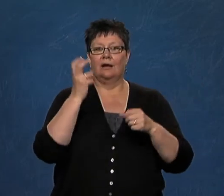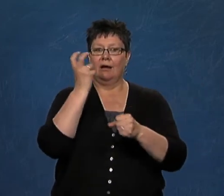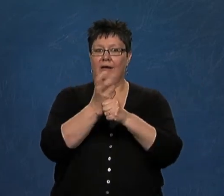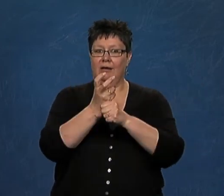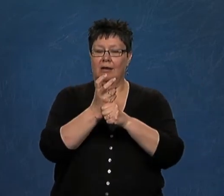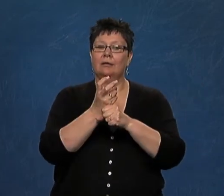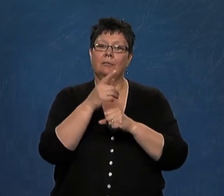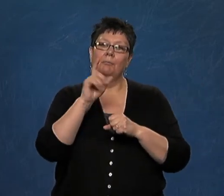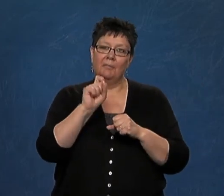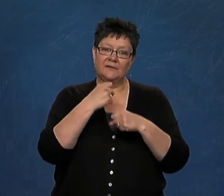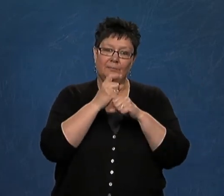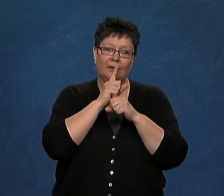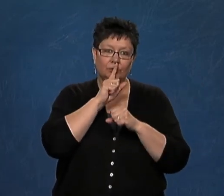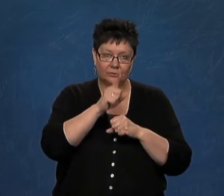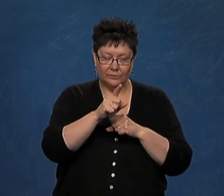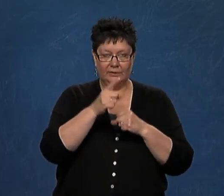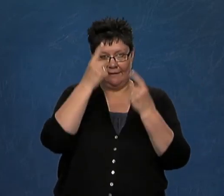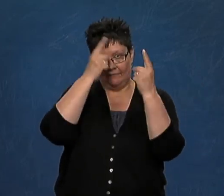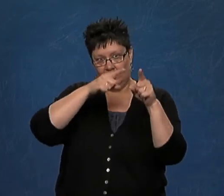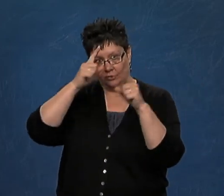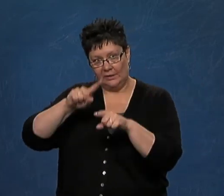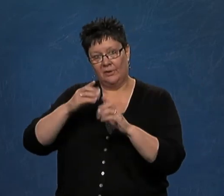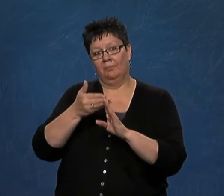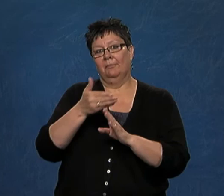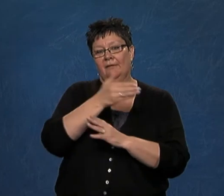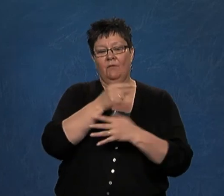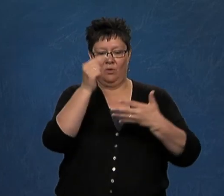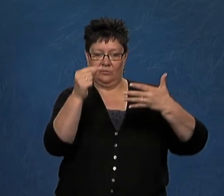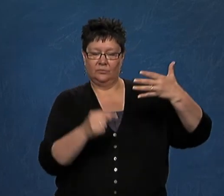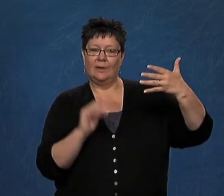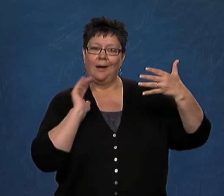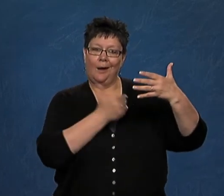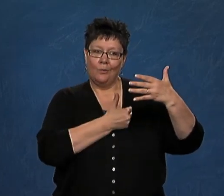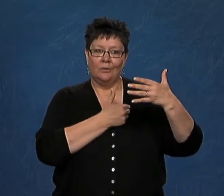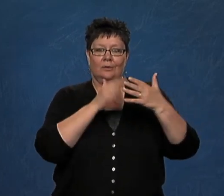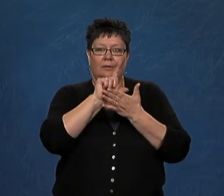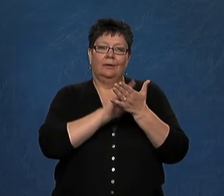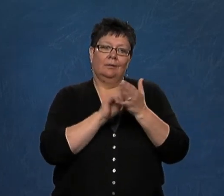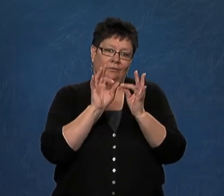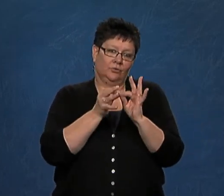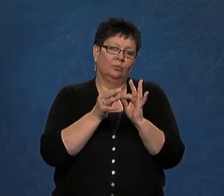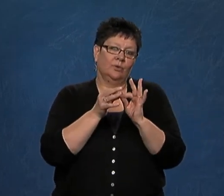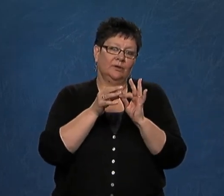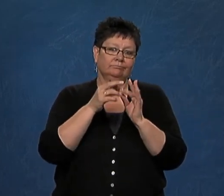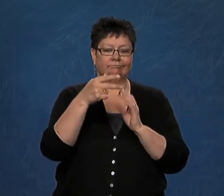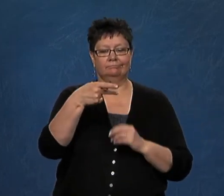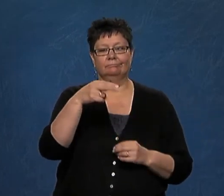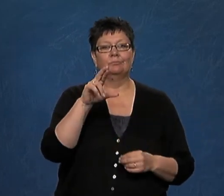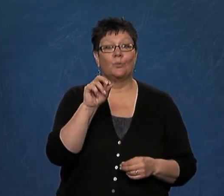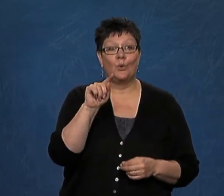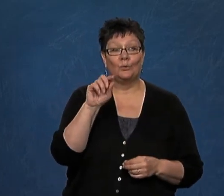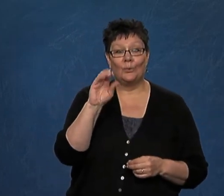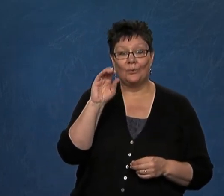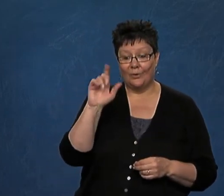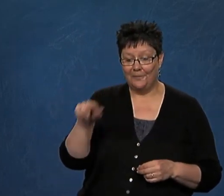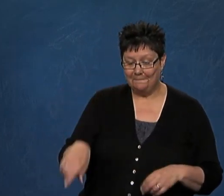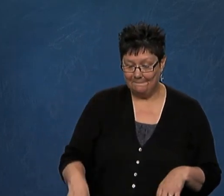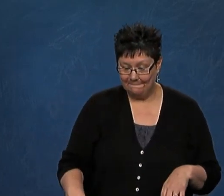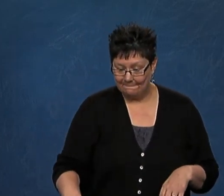quick, rapid discussion, that's very difficult. So you have to put these agreements in place prior to the